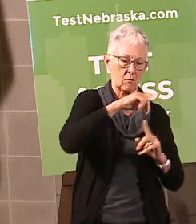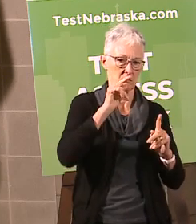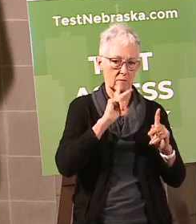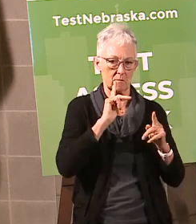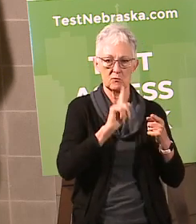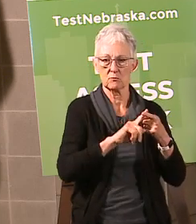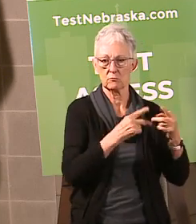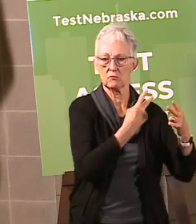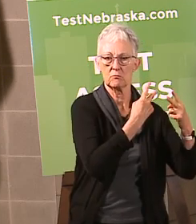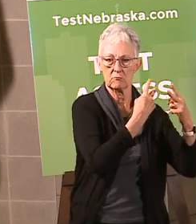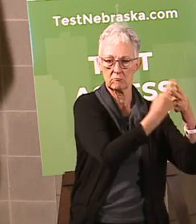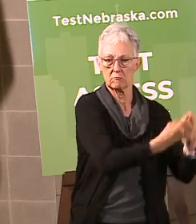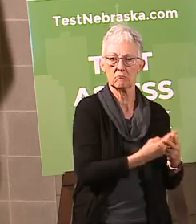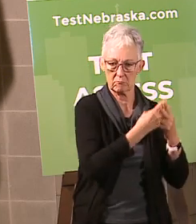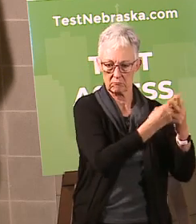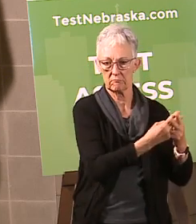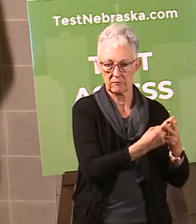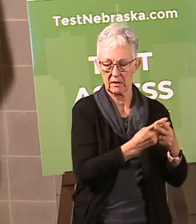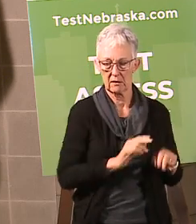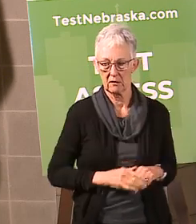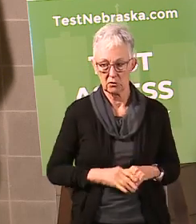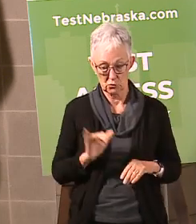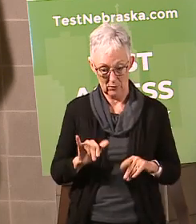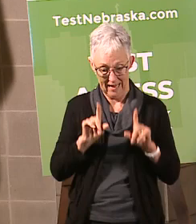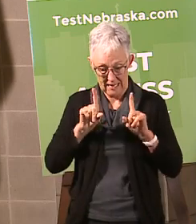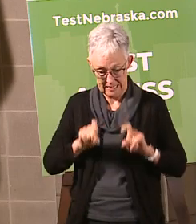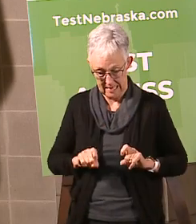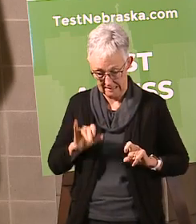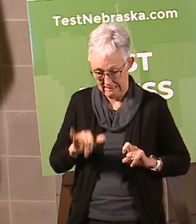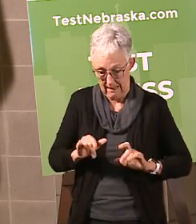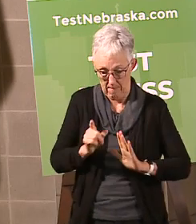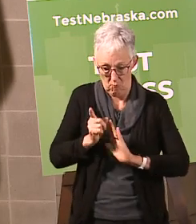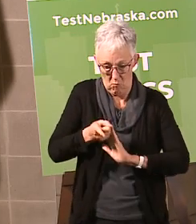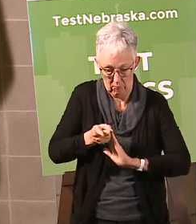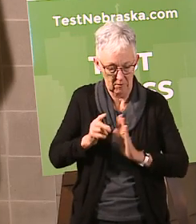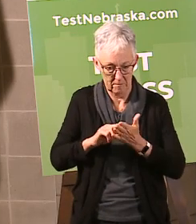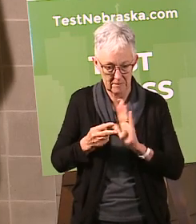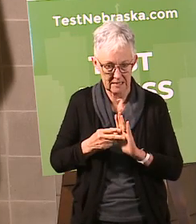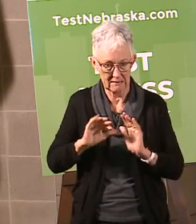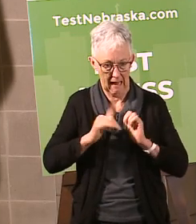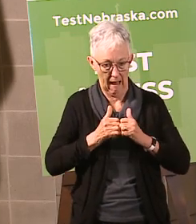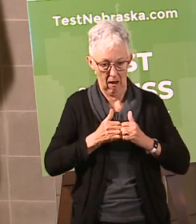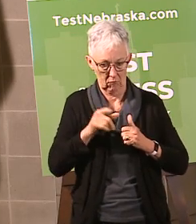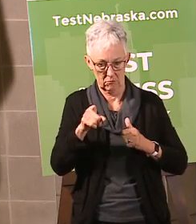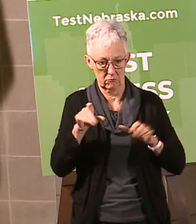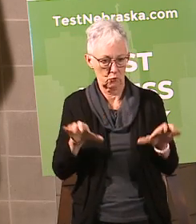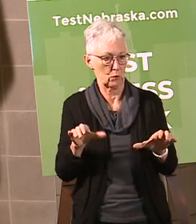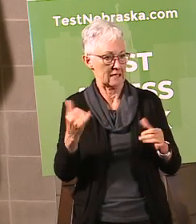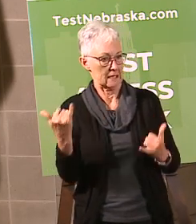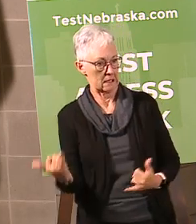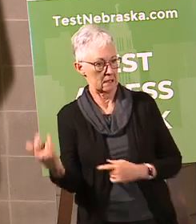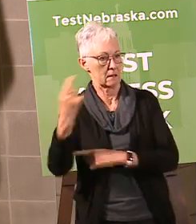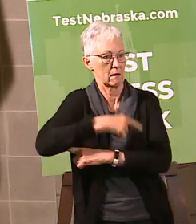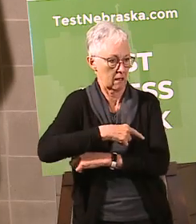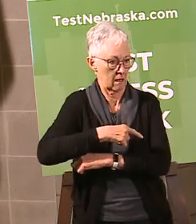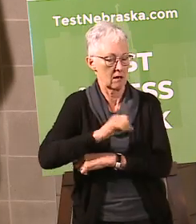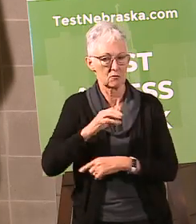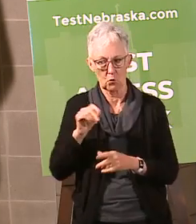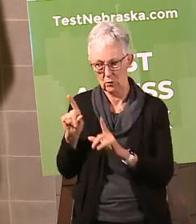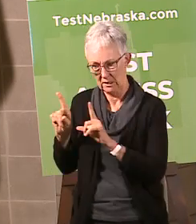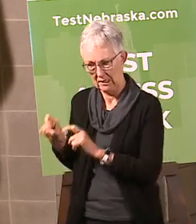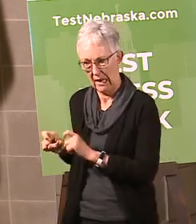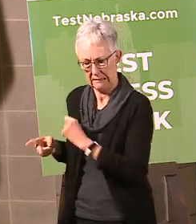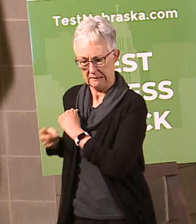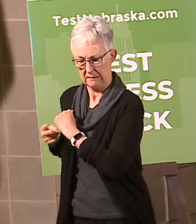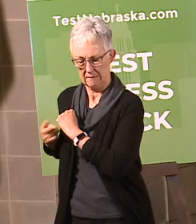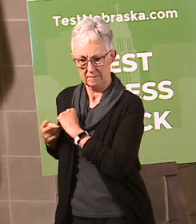time. It doesn't prevent you from getting infected the next day, which is why we really reserve that for people who we know we want to, if